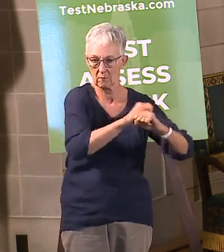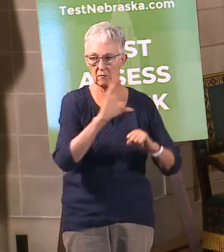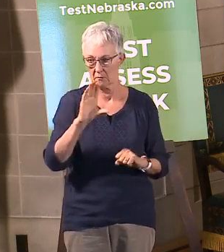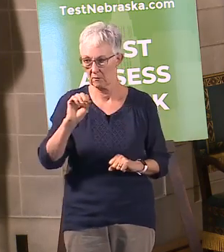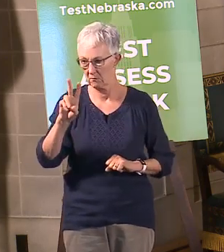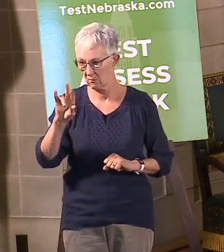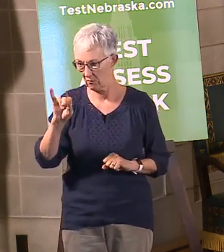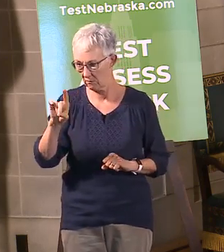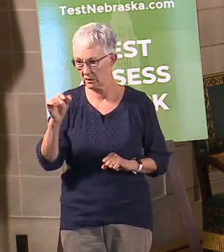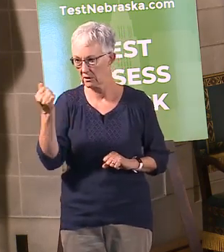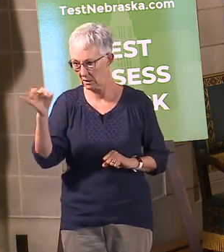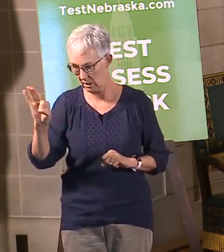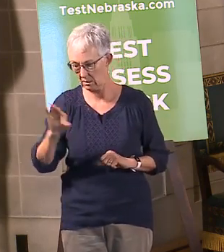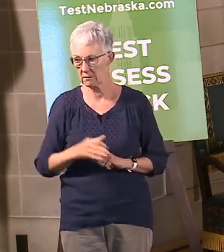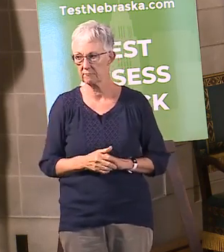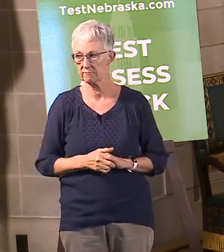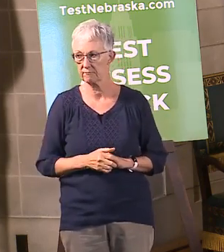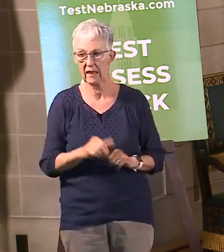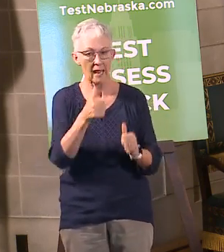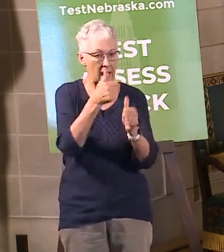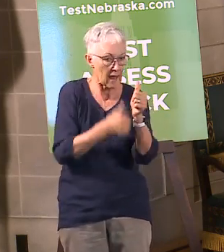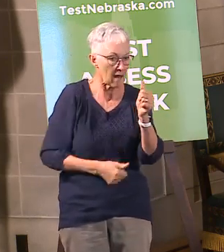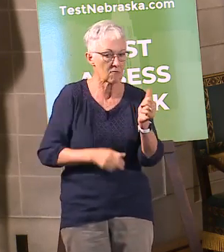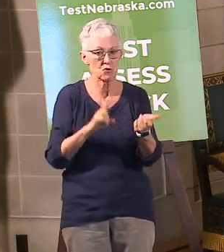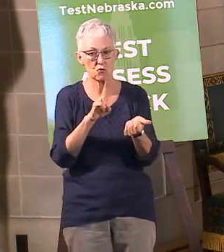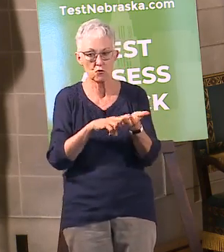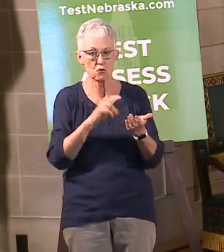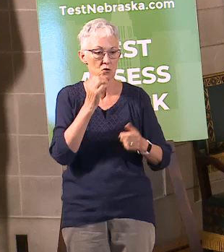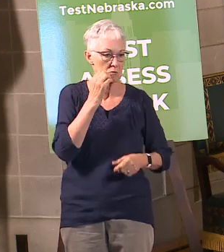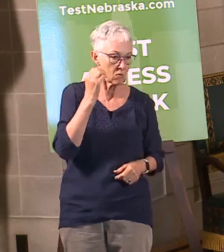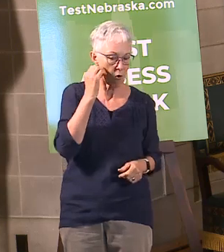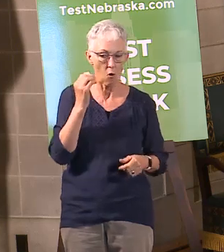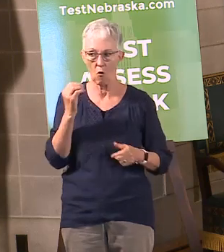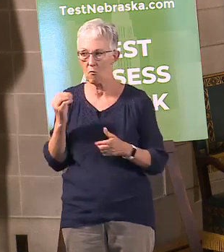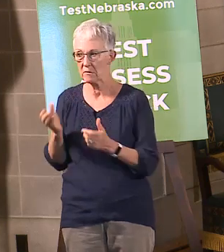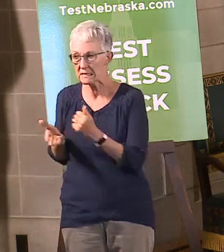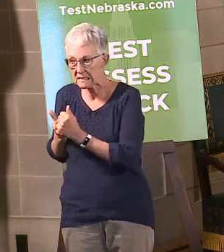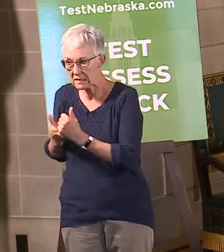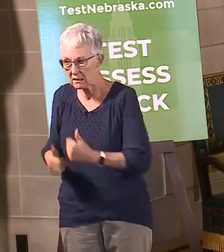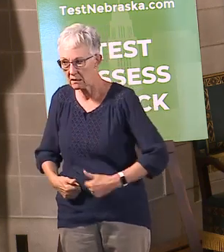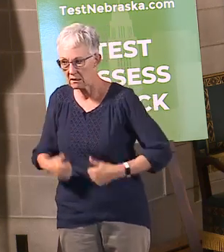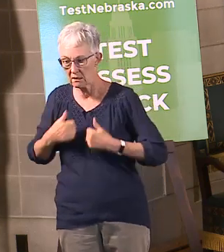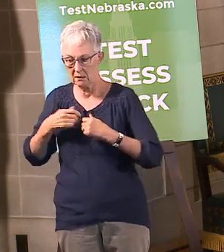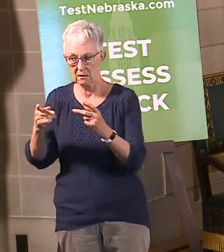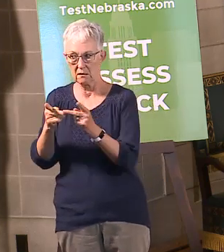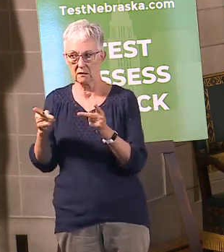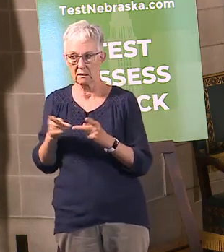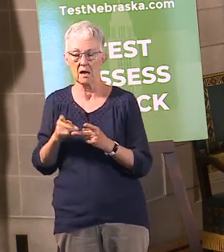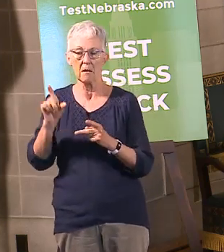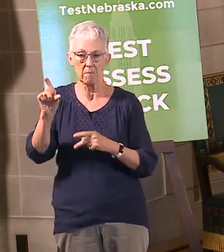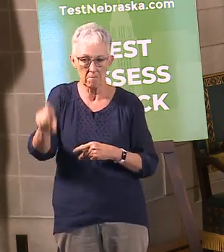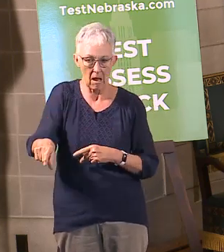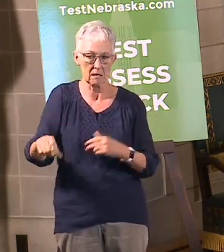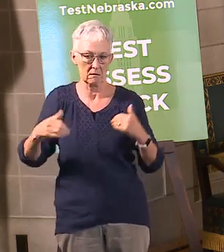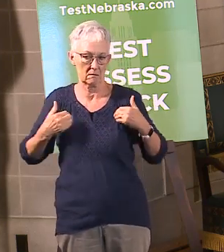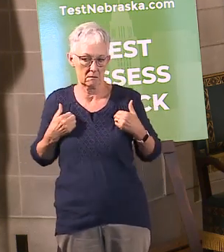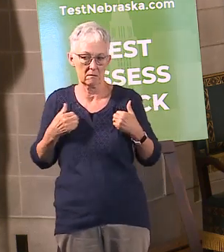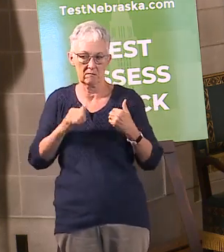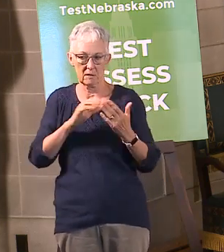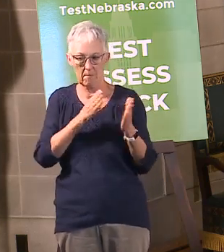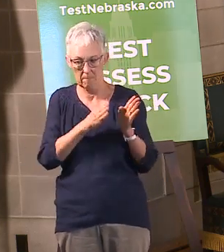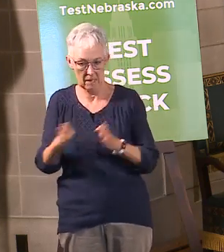expected to complete a plan. Once your plan is completed, facilities should send an